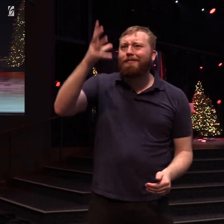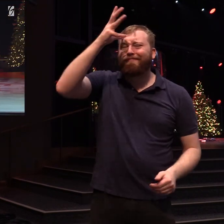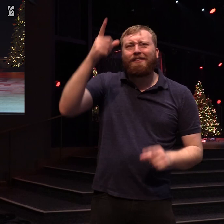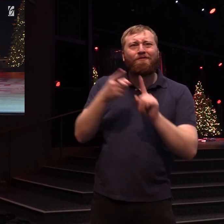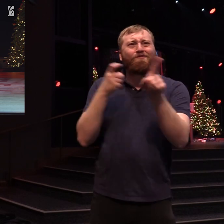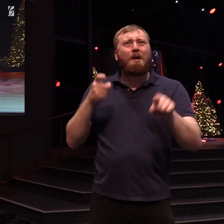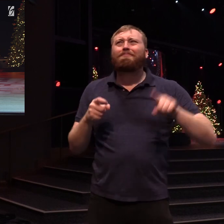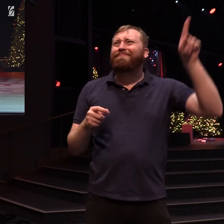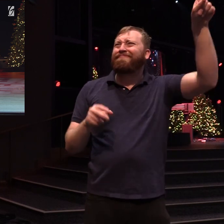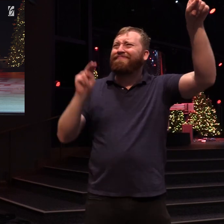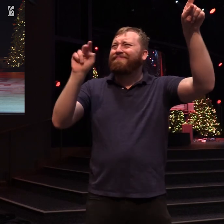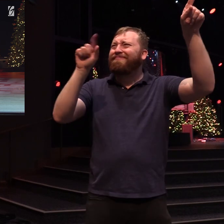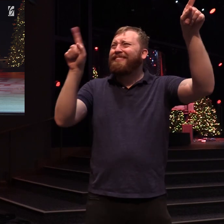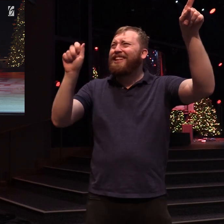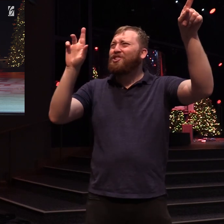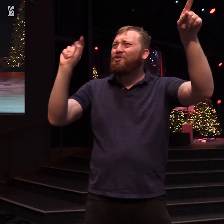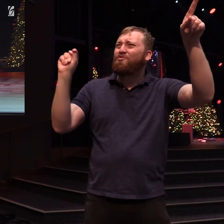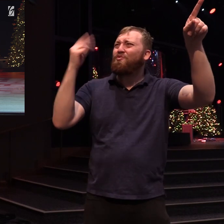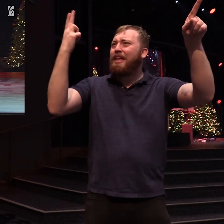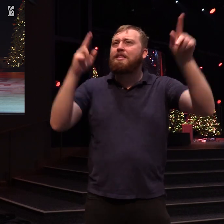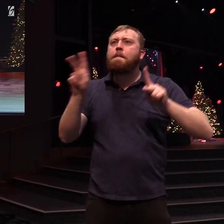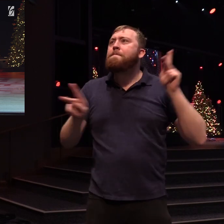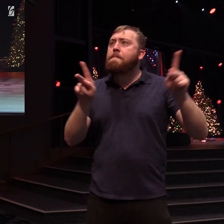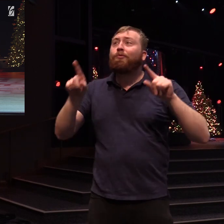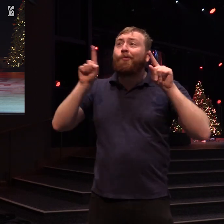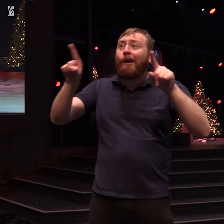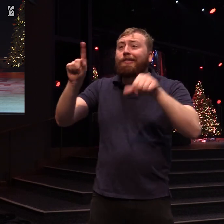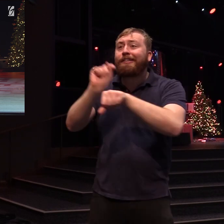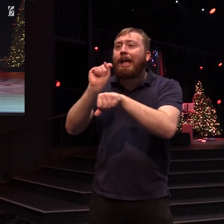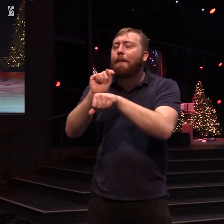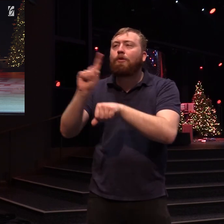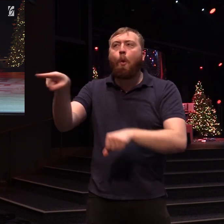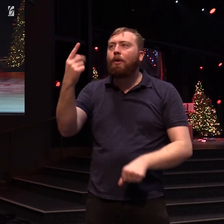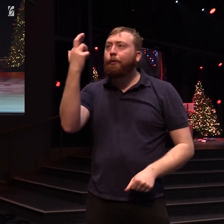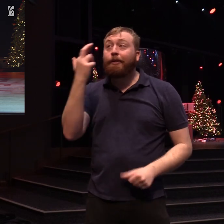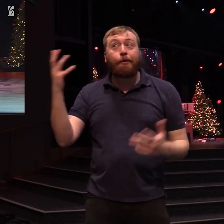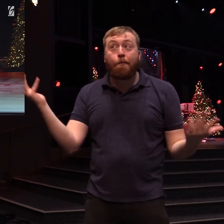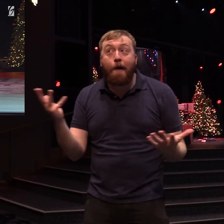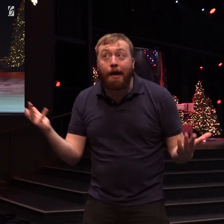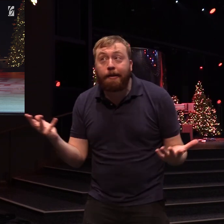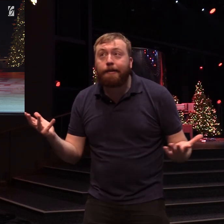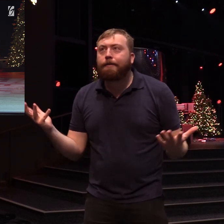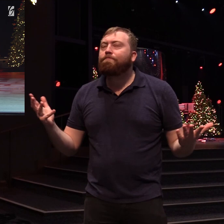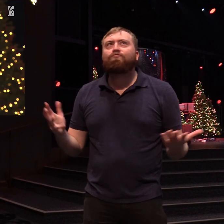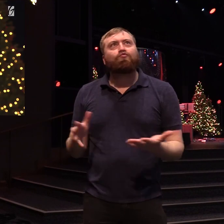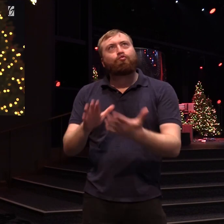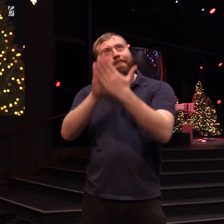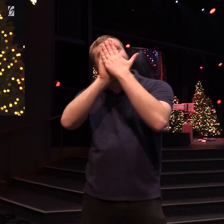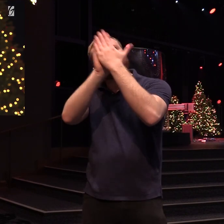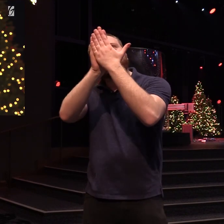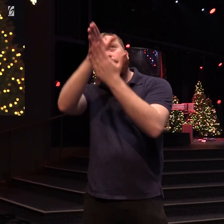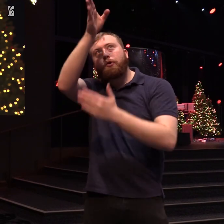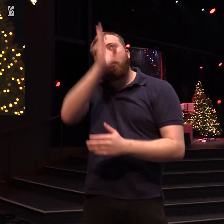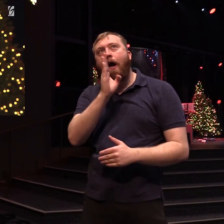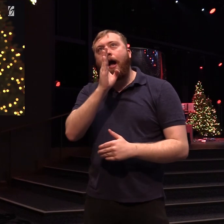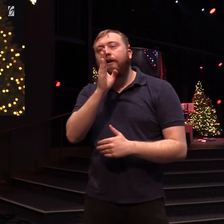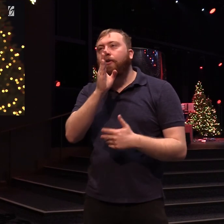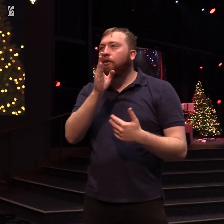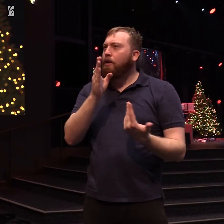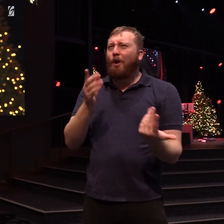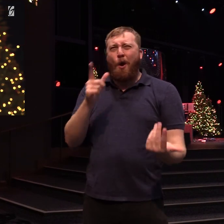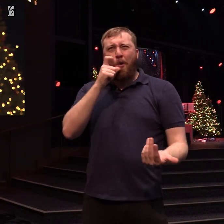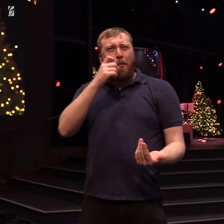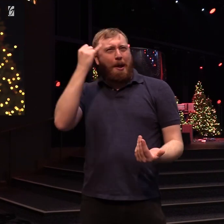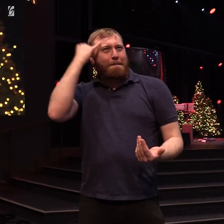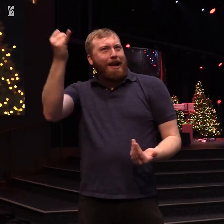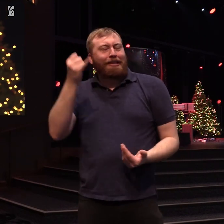Nazareth. People came to the temple for one reason, and that was to encounter God. Who would have imagined that God